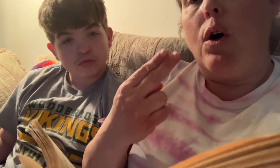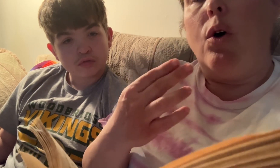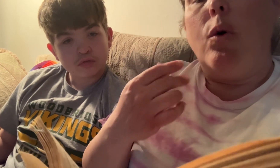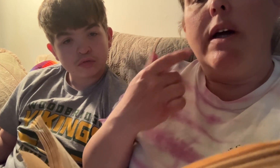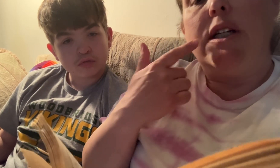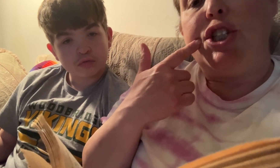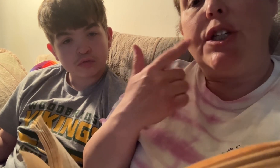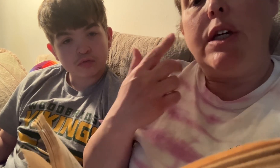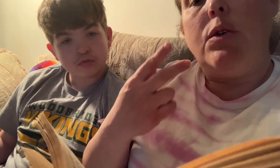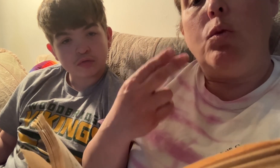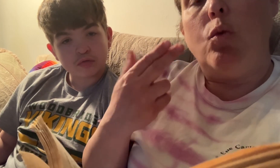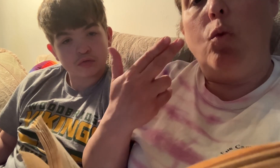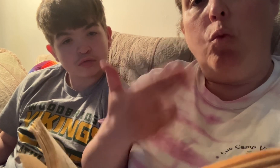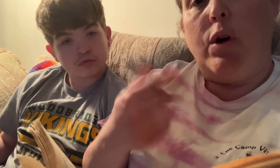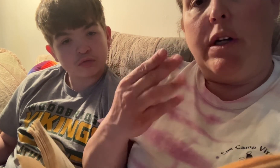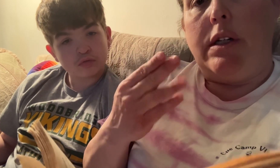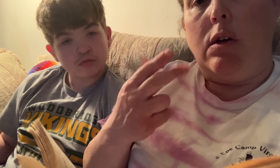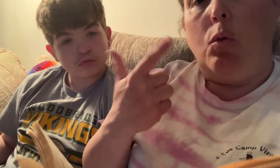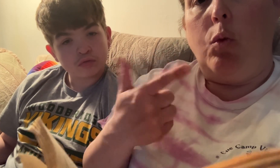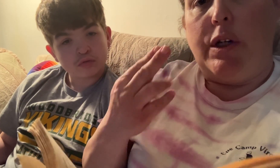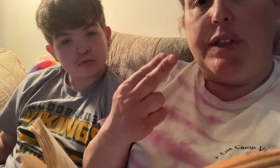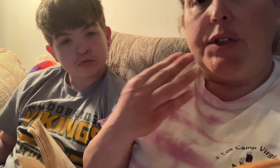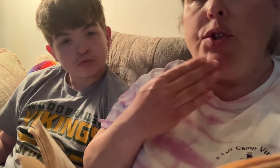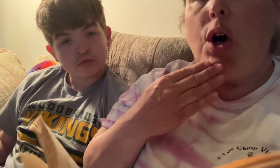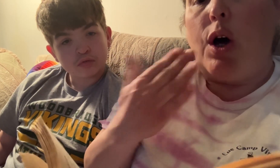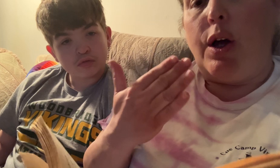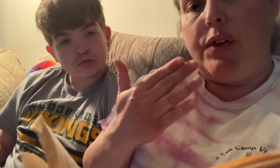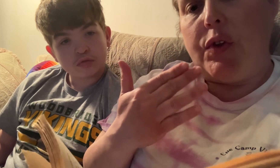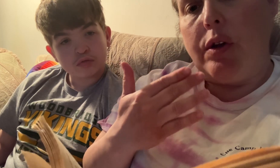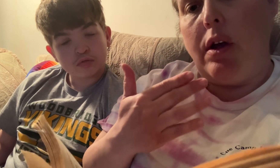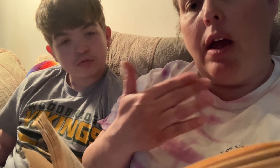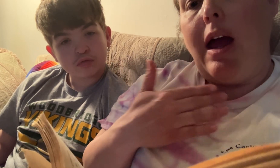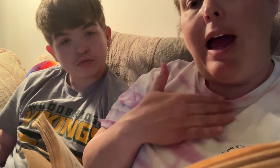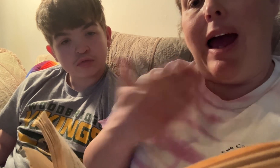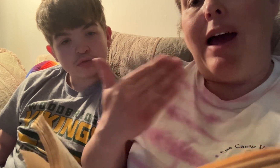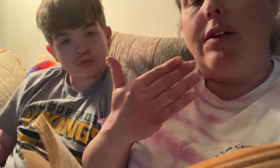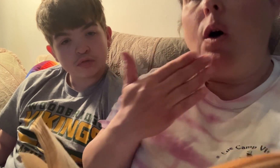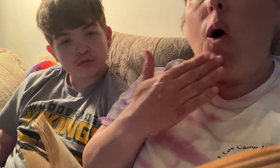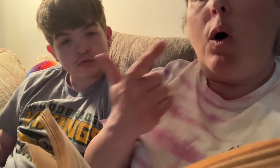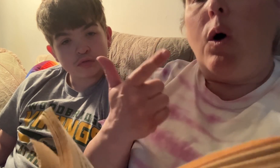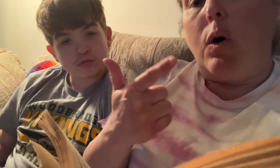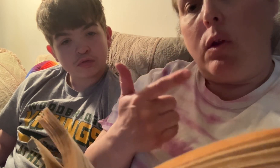though she was not at all